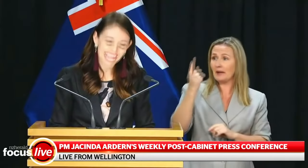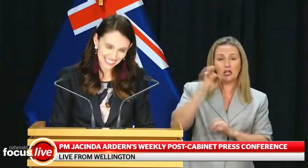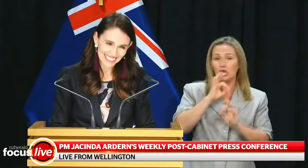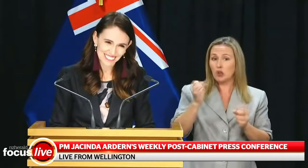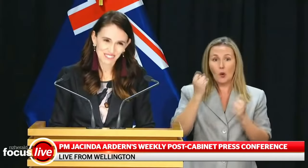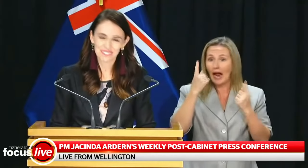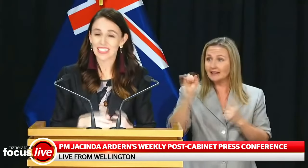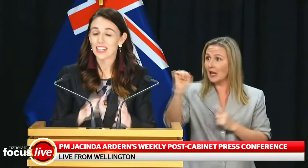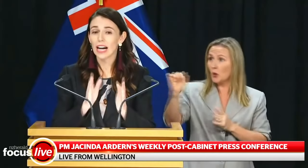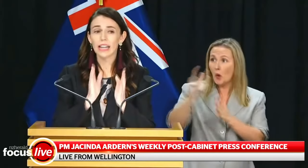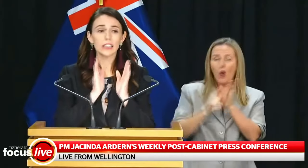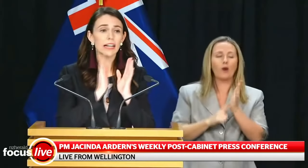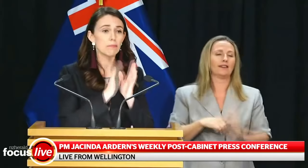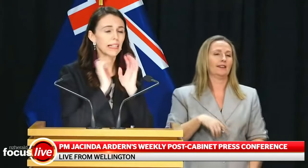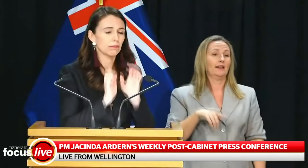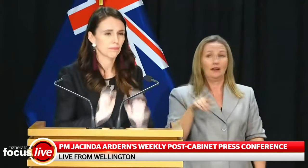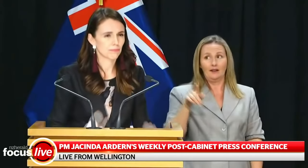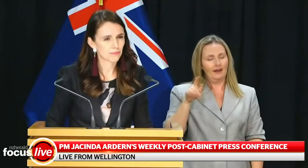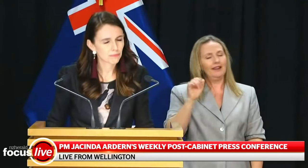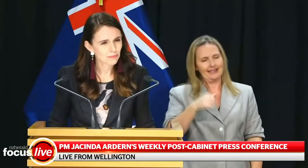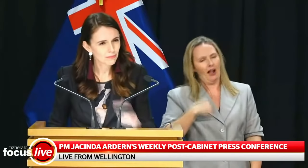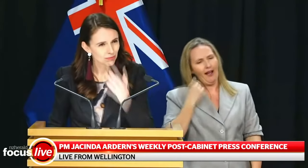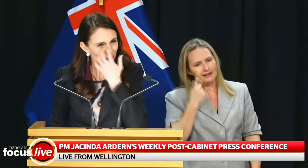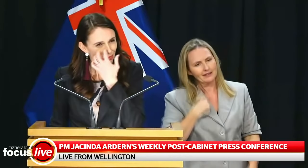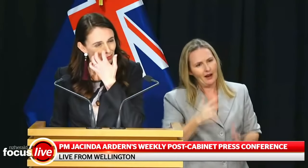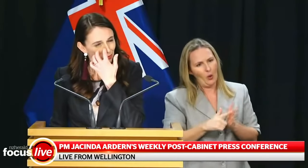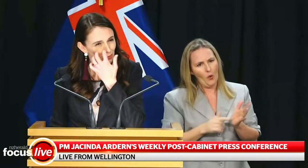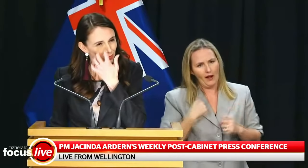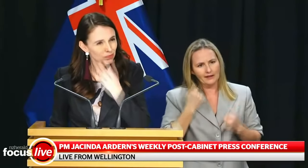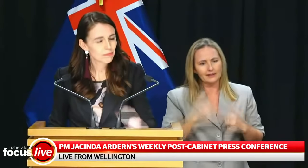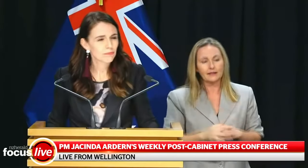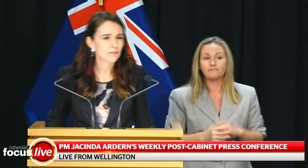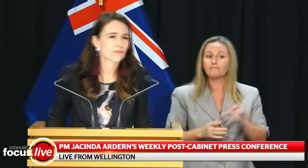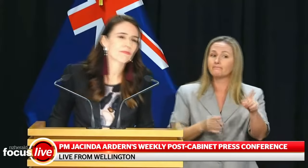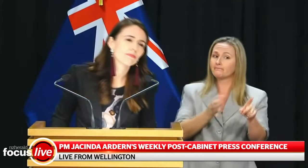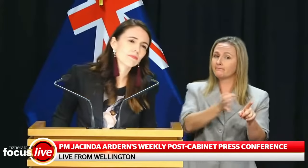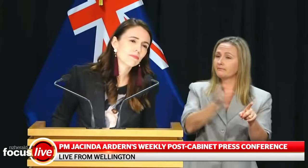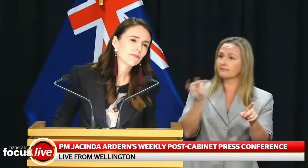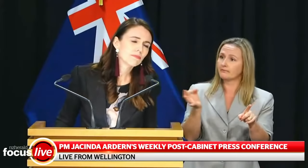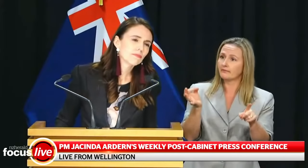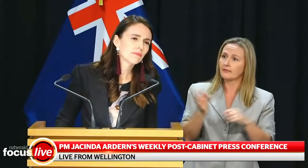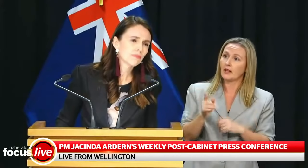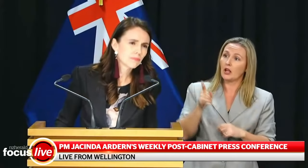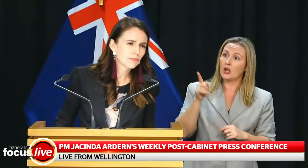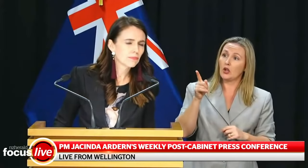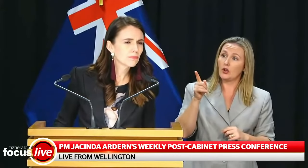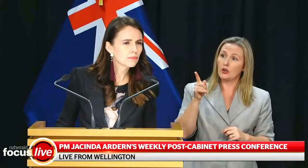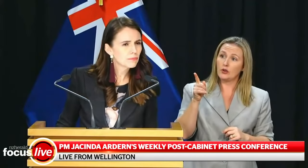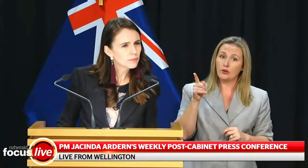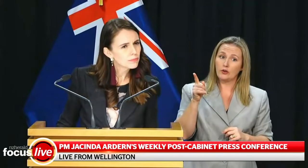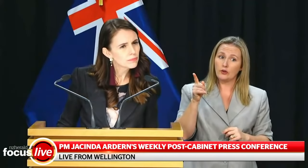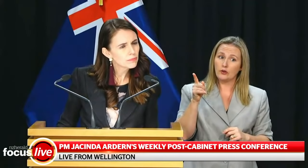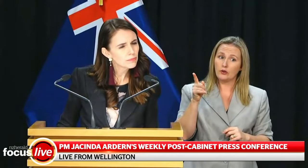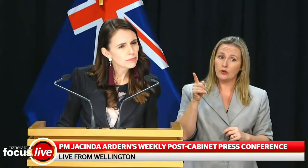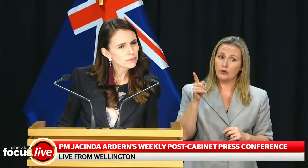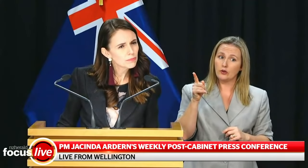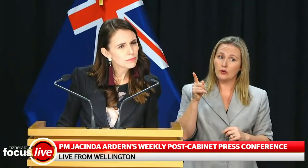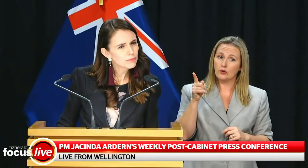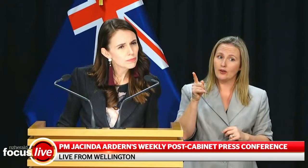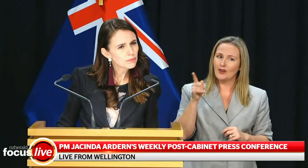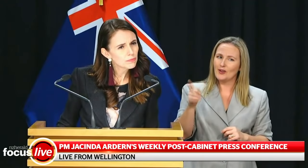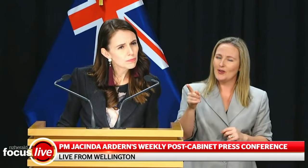law? Yes. Did I have Ben? Have you or the government settled on the appropriate state celebration for the Black Caps